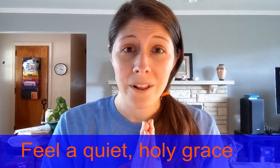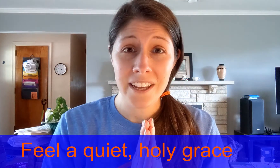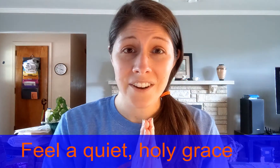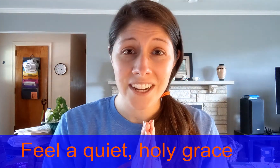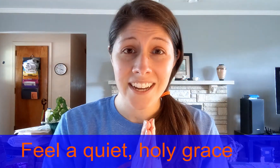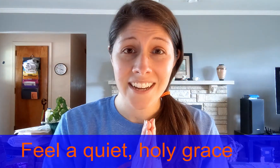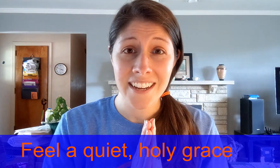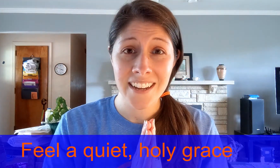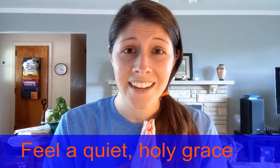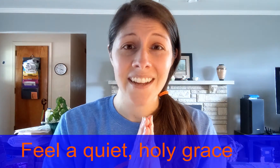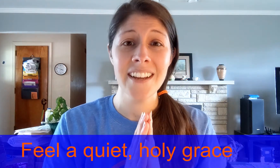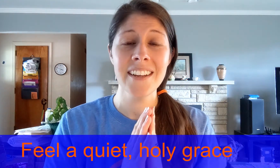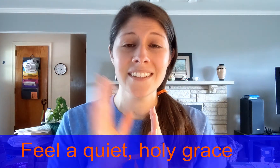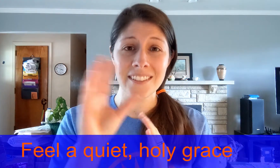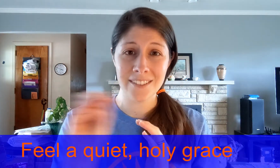holy grace.